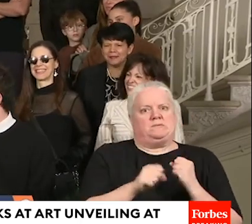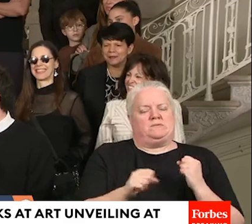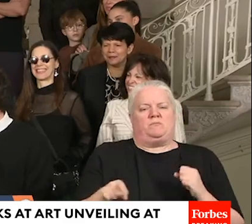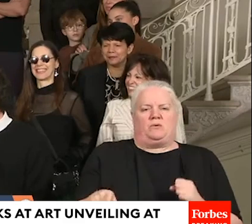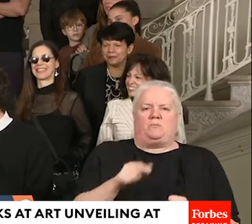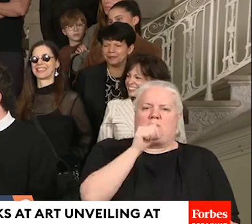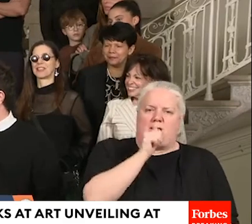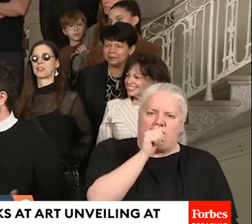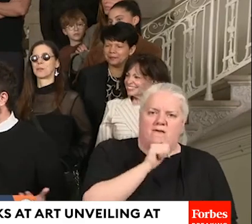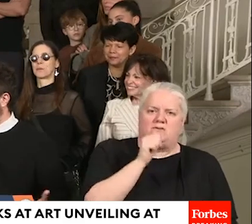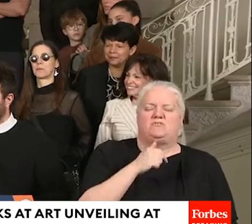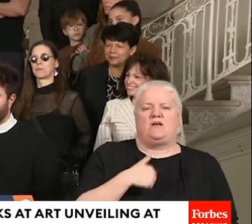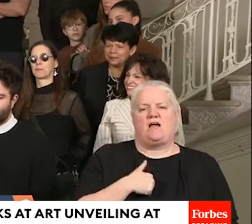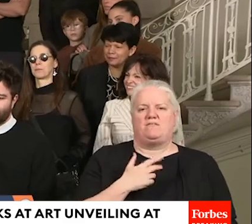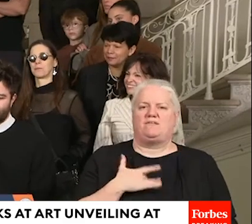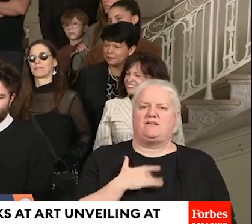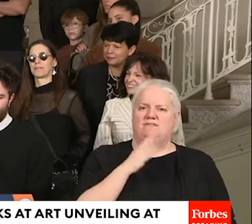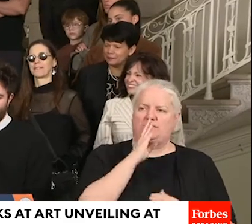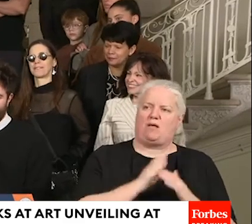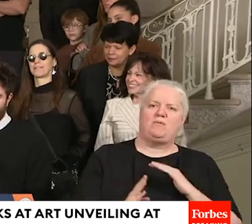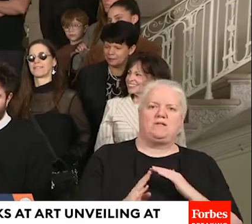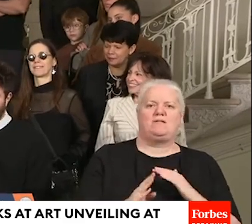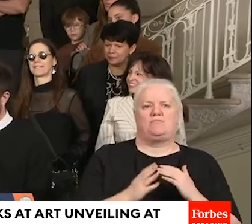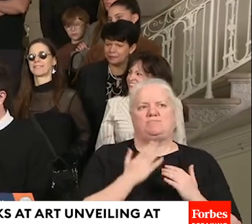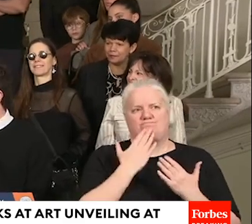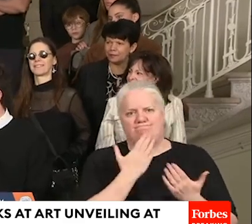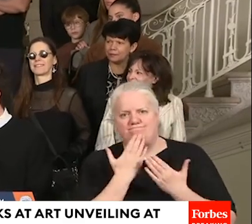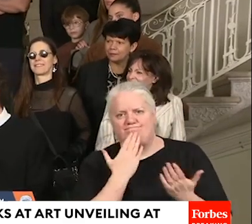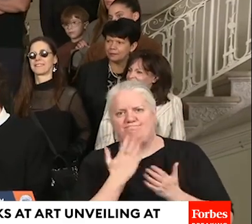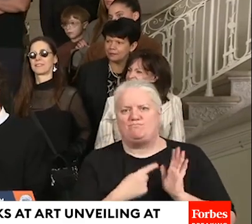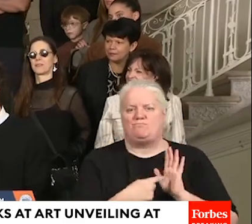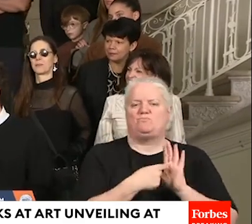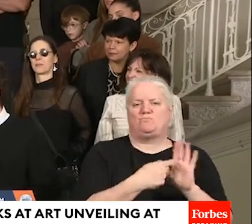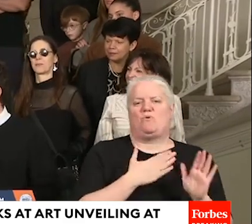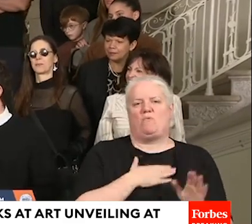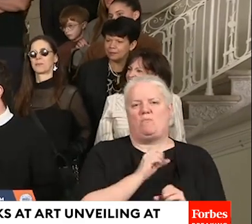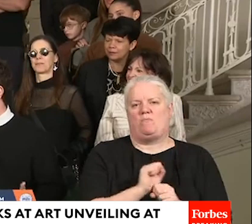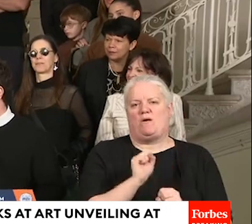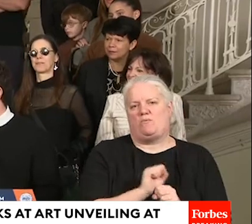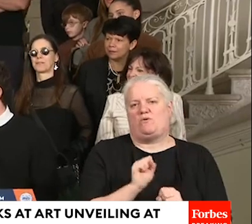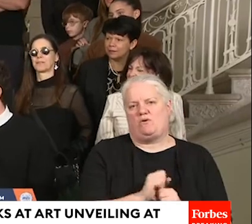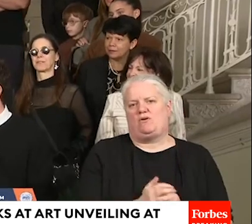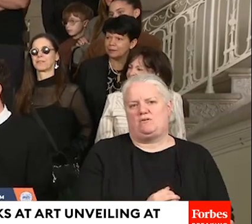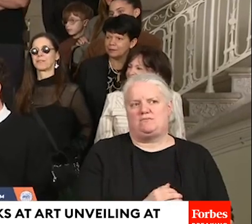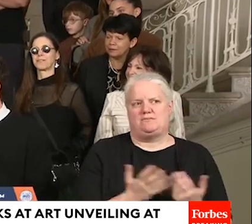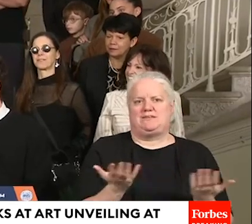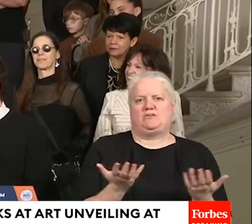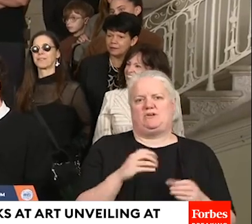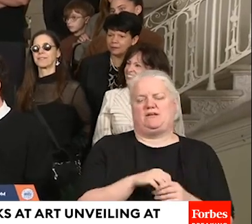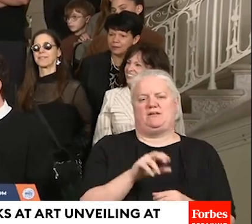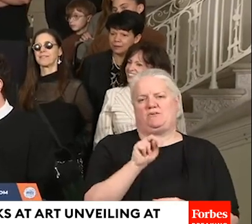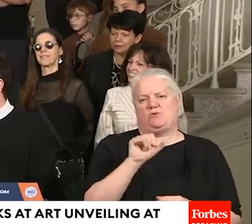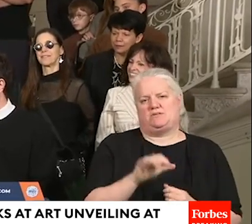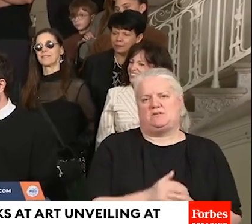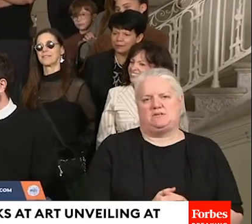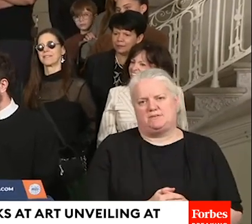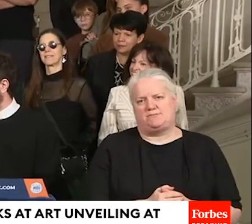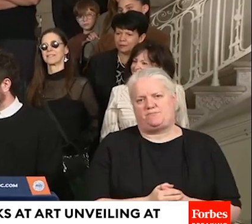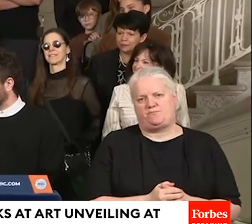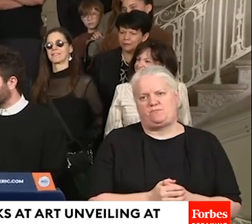and thankful to show it and to be a part and create my art in New York City. We